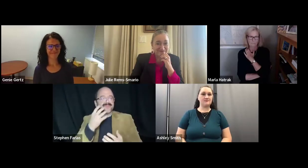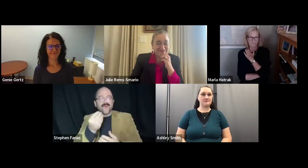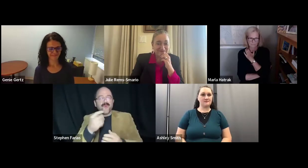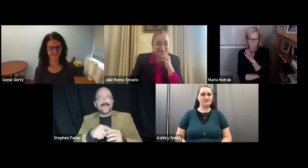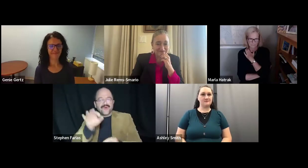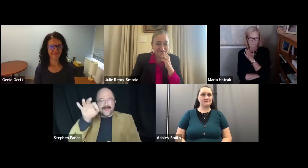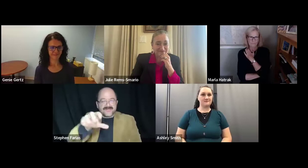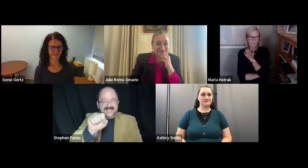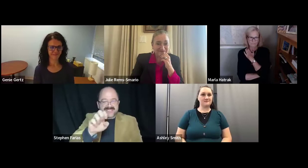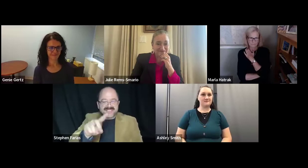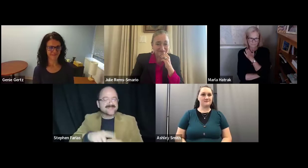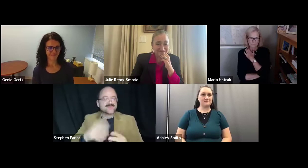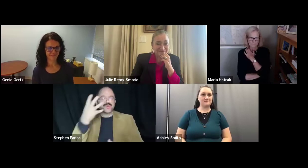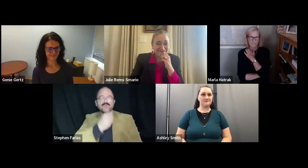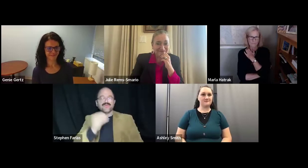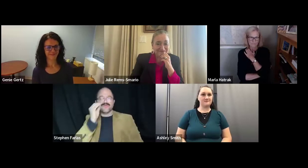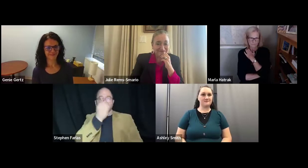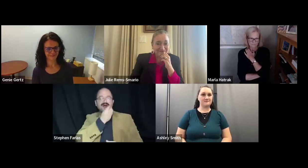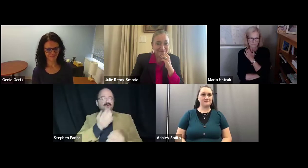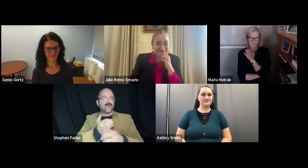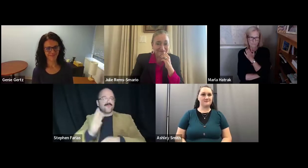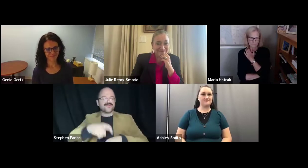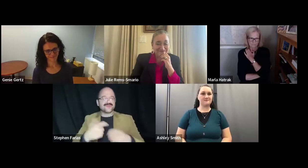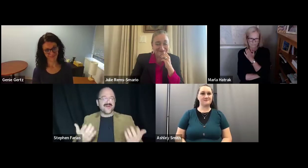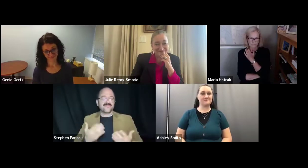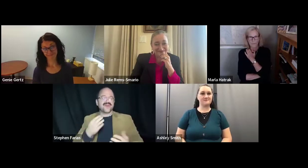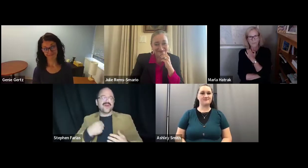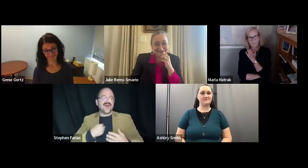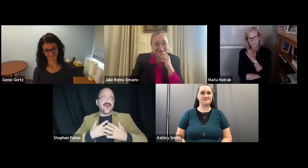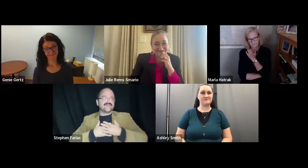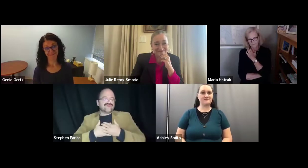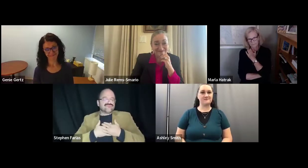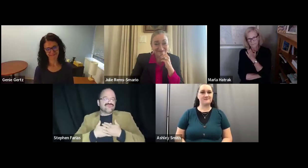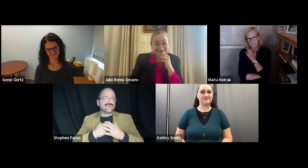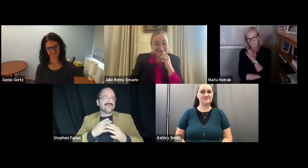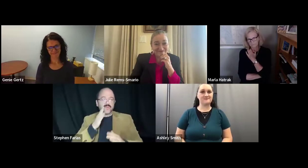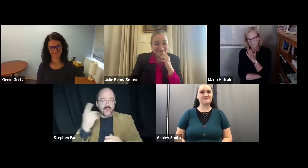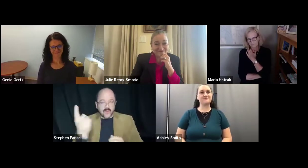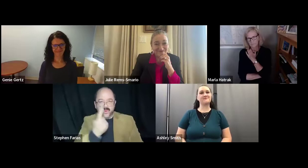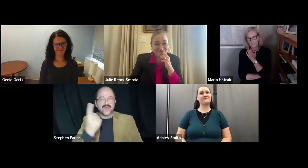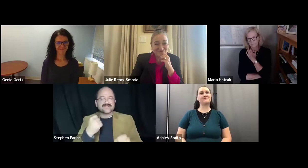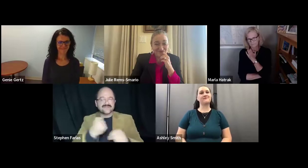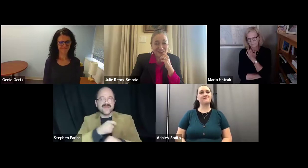they blossom, they flourish. We plant the seed and they grow over time here at MSSD. And so